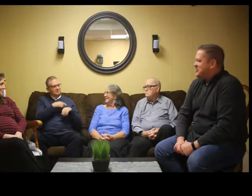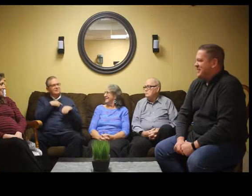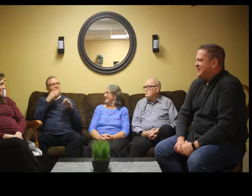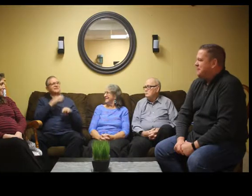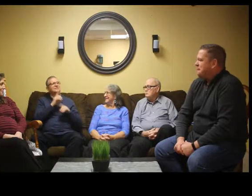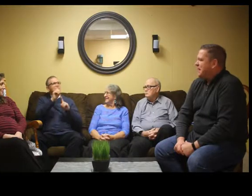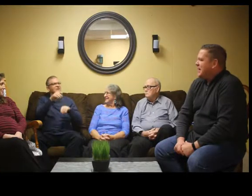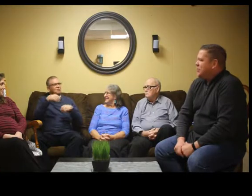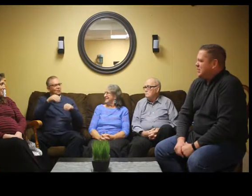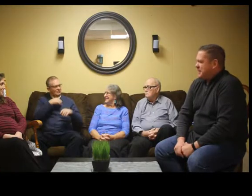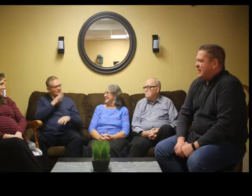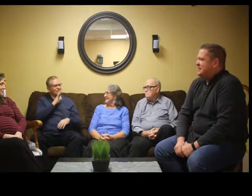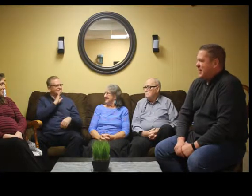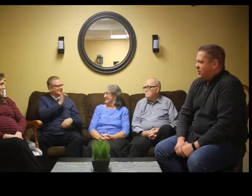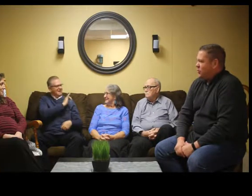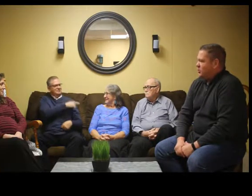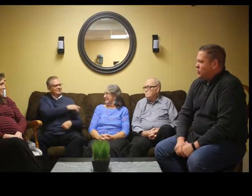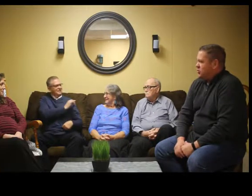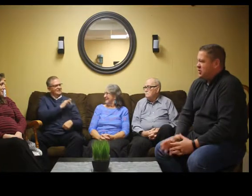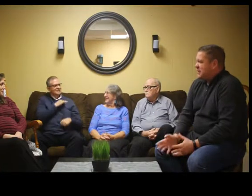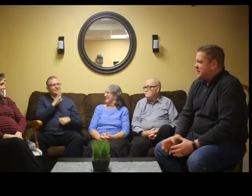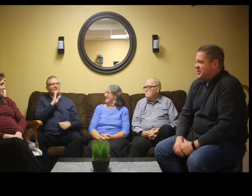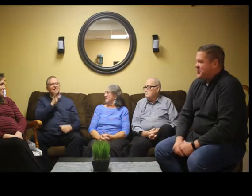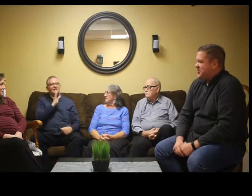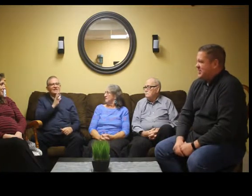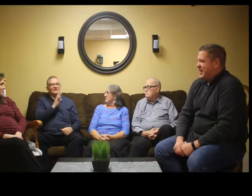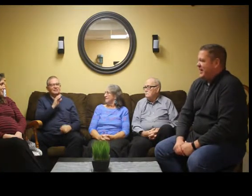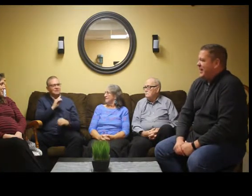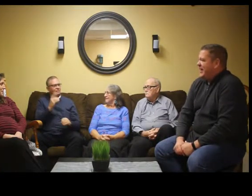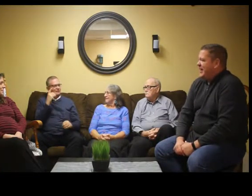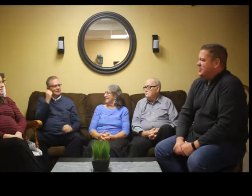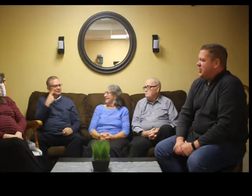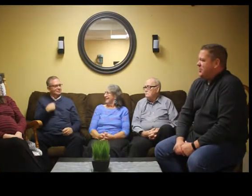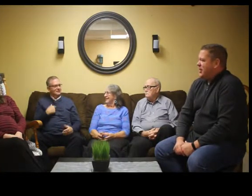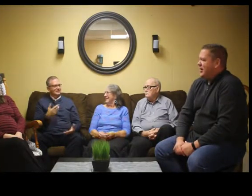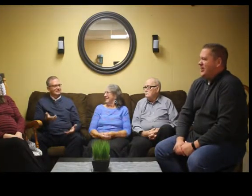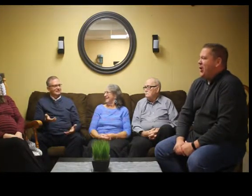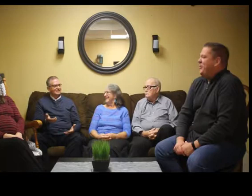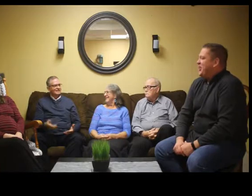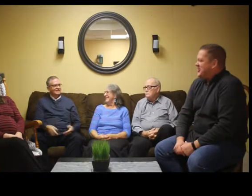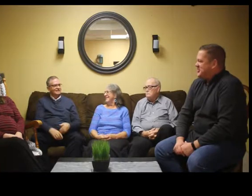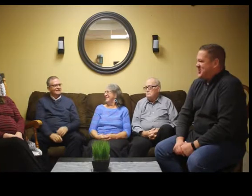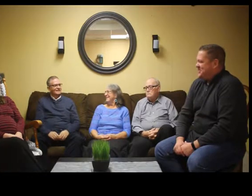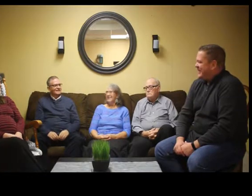speech. One time, I decided to go to the store, just like my sister just said. And I started talking, and no one understood me.